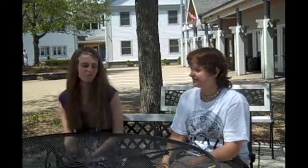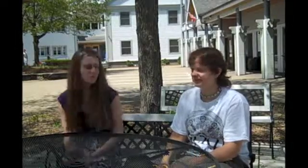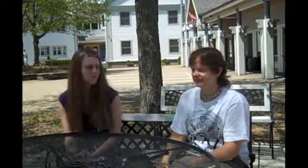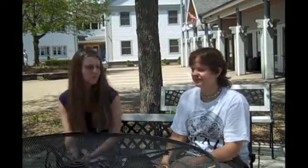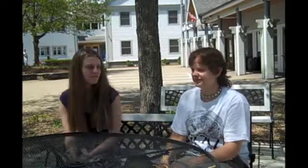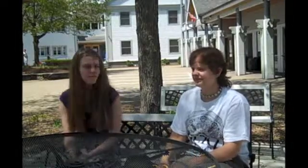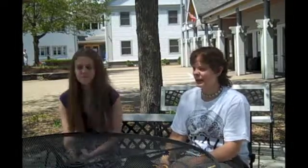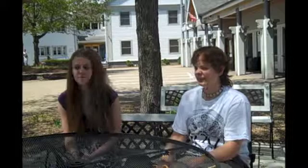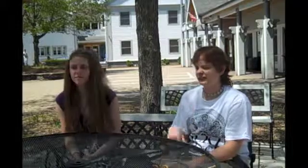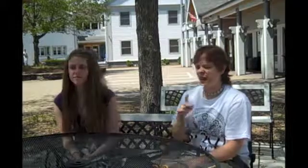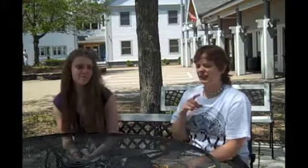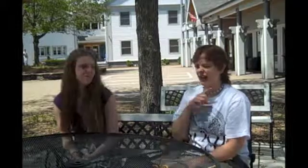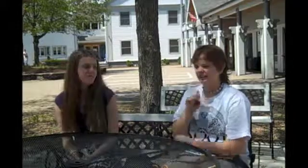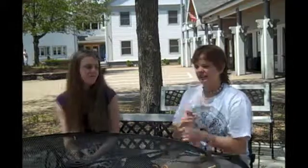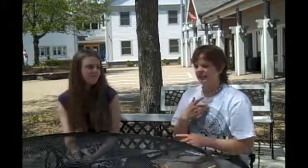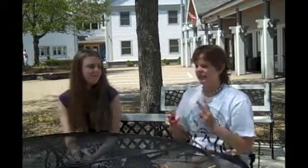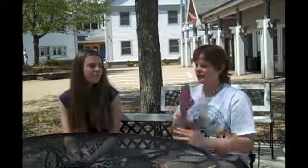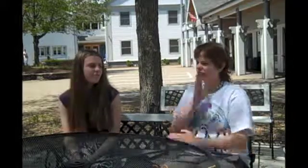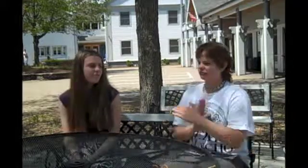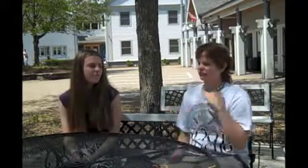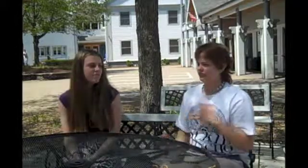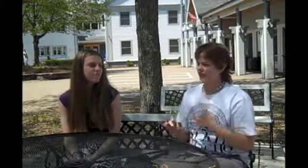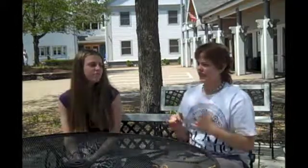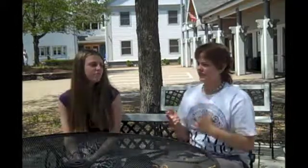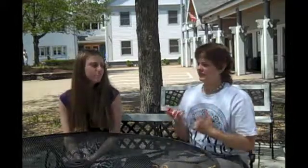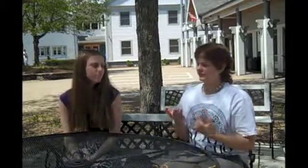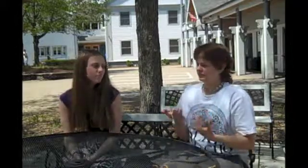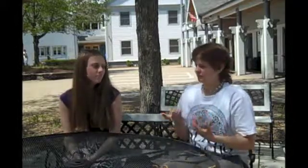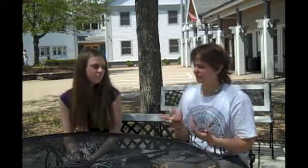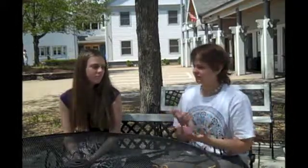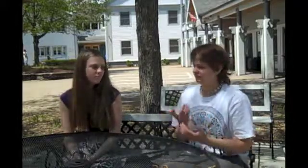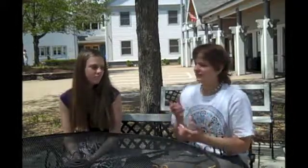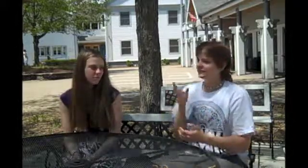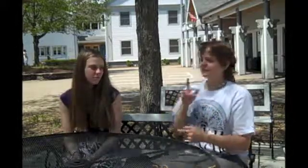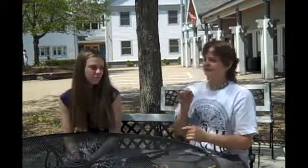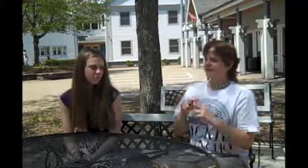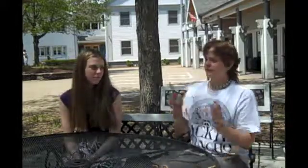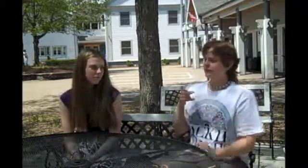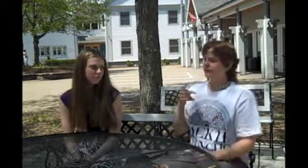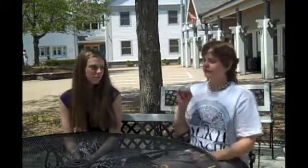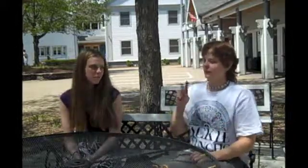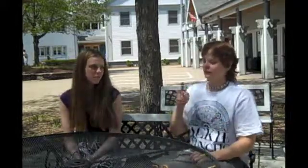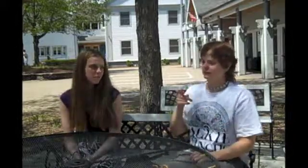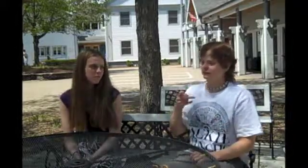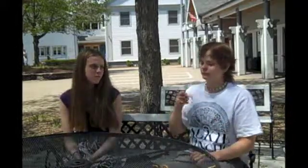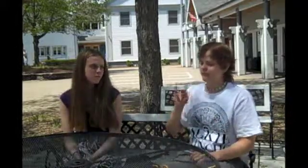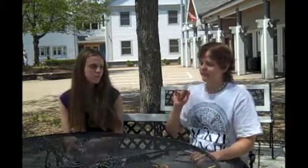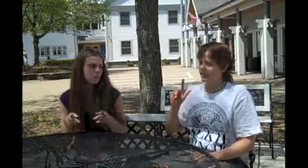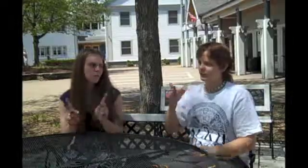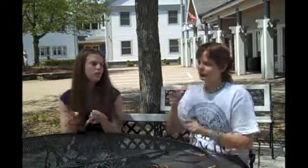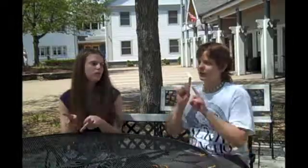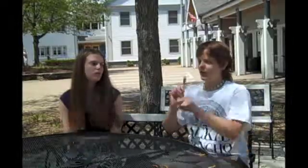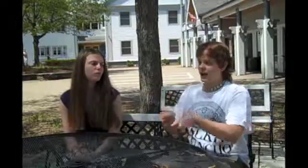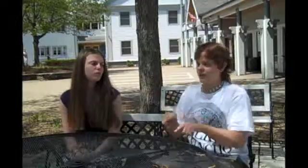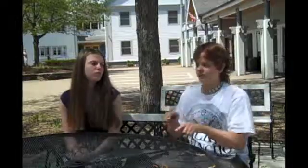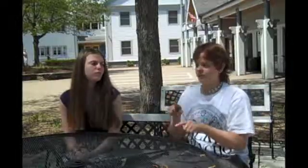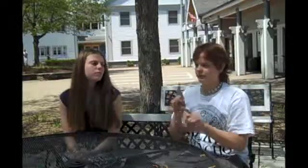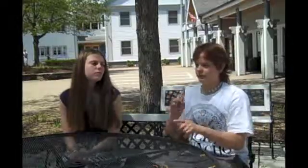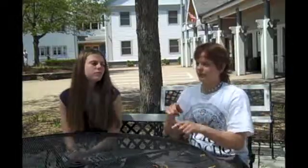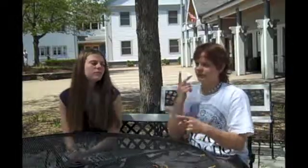And I was just so impressed by the whole experience. Yeah, it was a really humbling experience. I feel